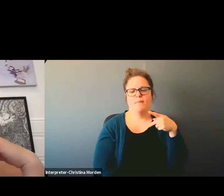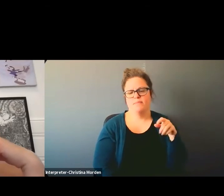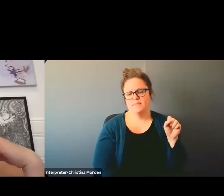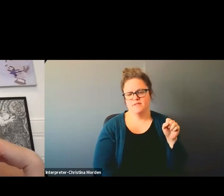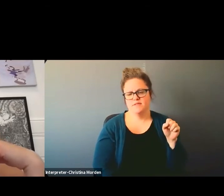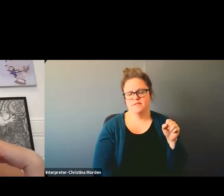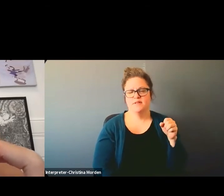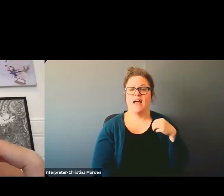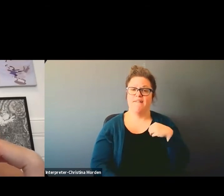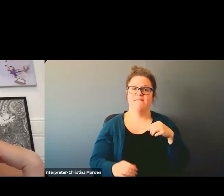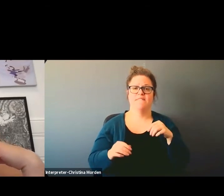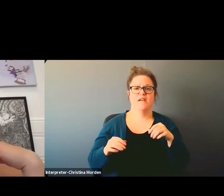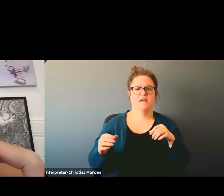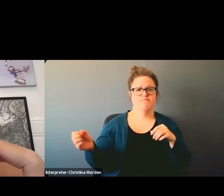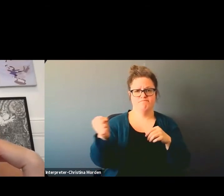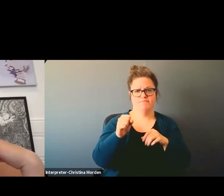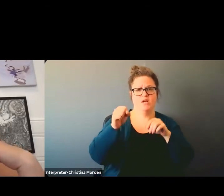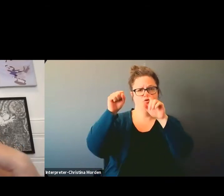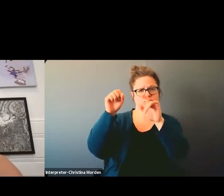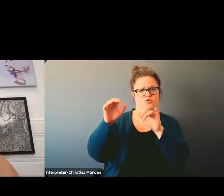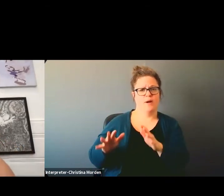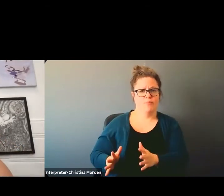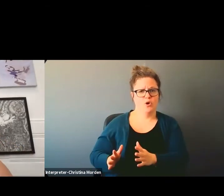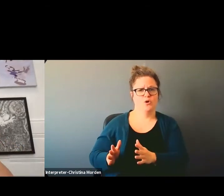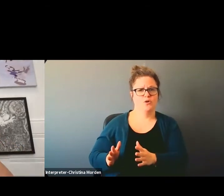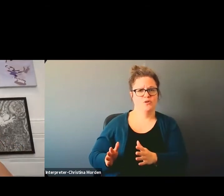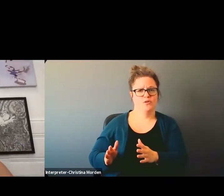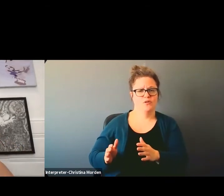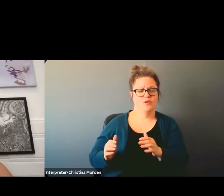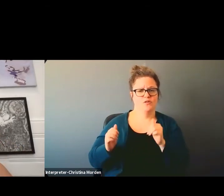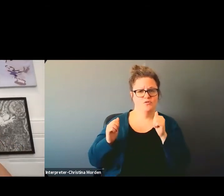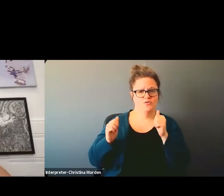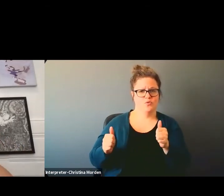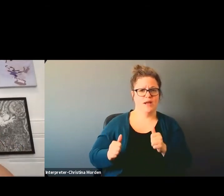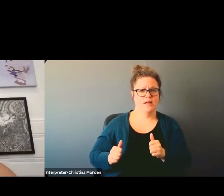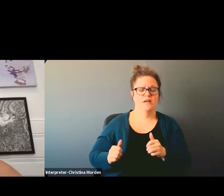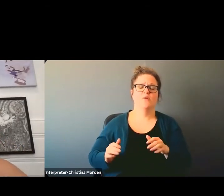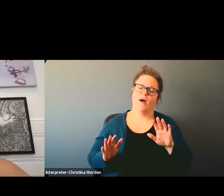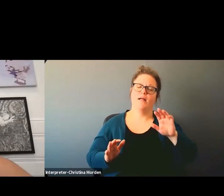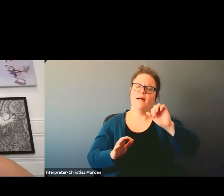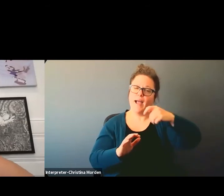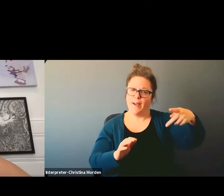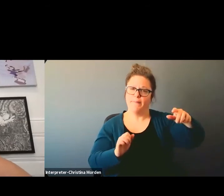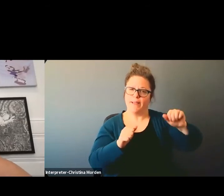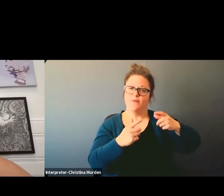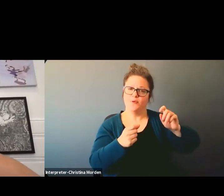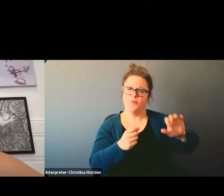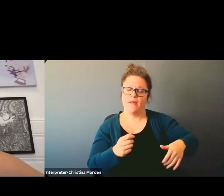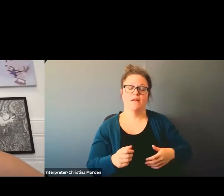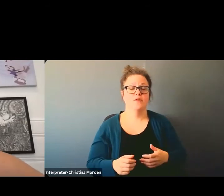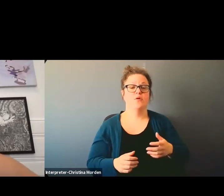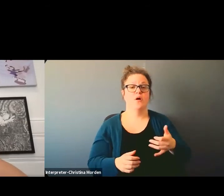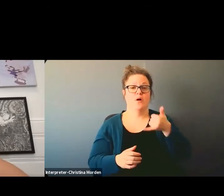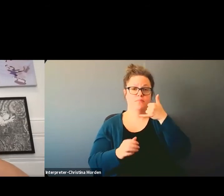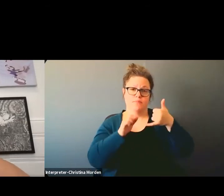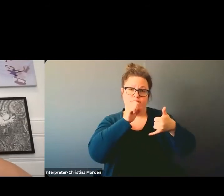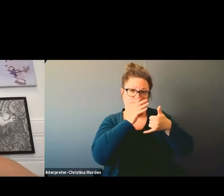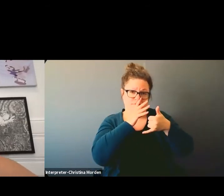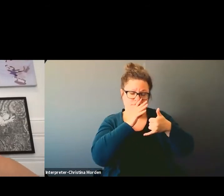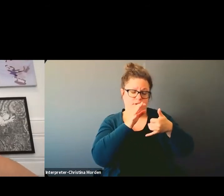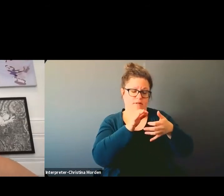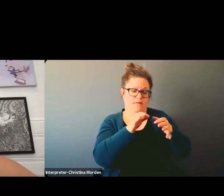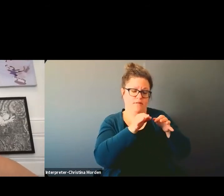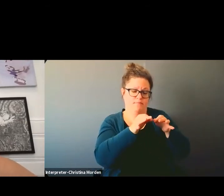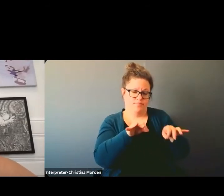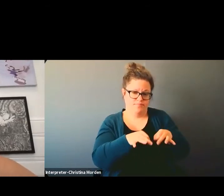a transcriber is great if you're speaking with someone who's deaf, because you can talk into that and then you can show it to them. There's also an